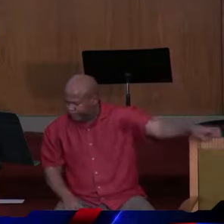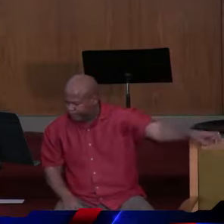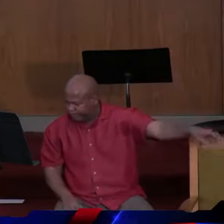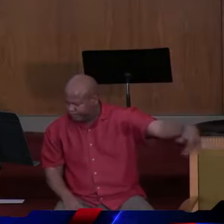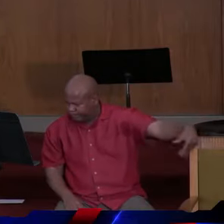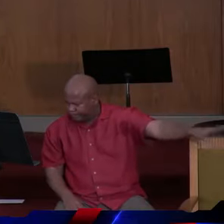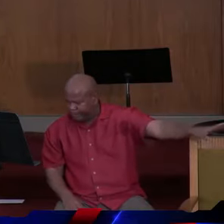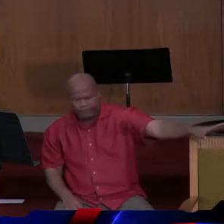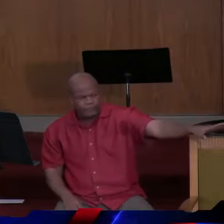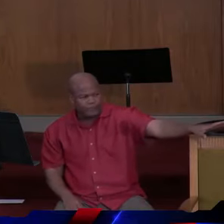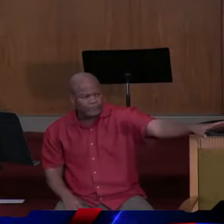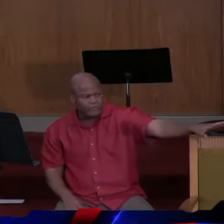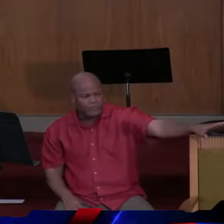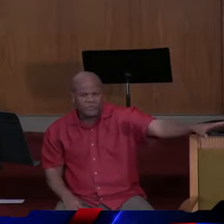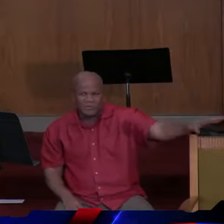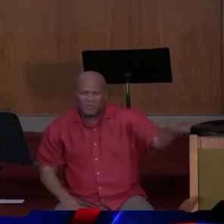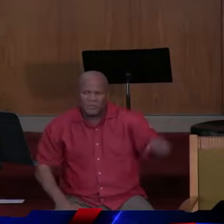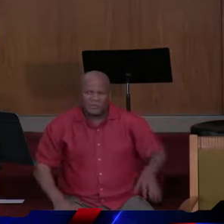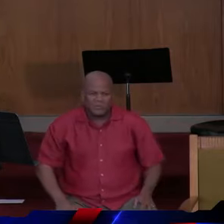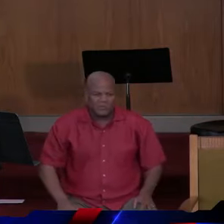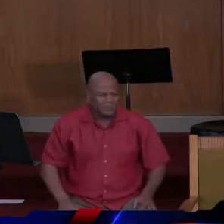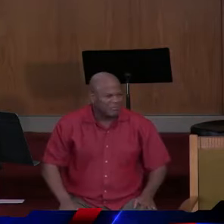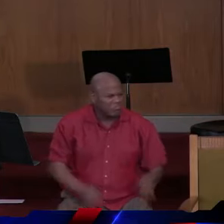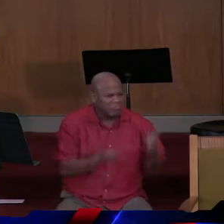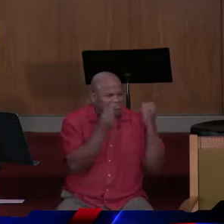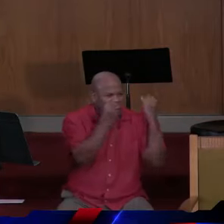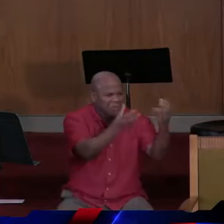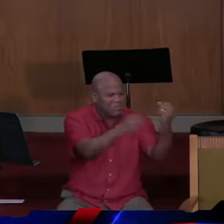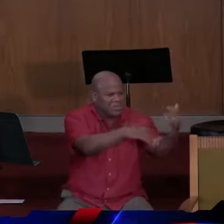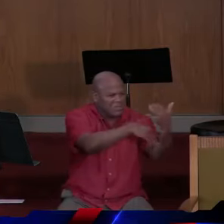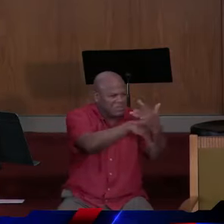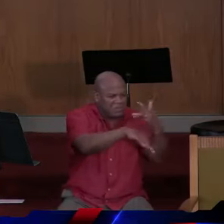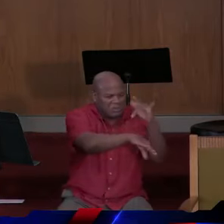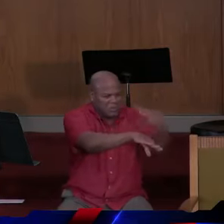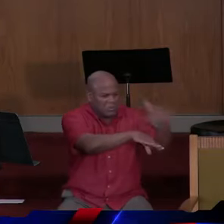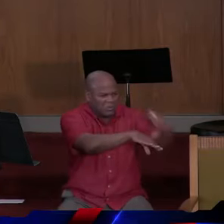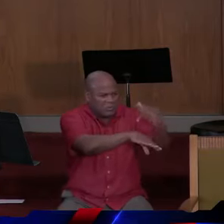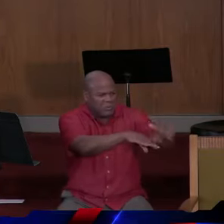There's several vacant seats in here. And sit down.